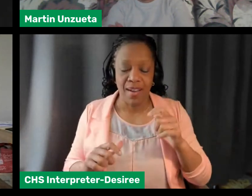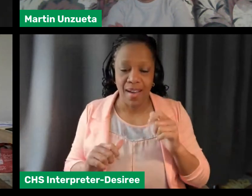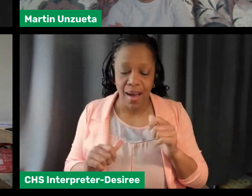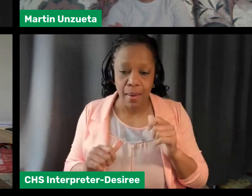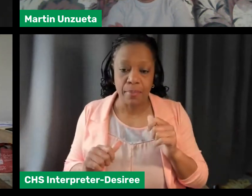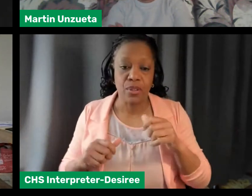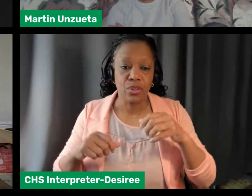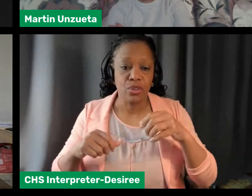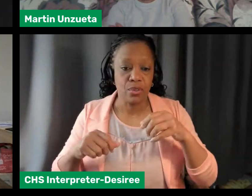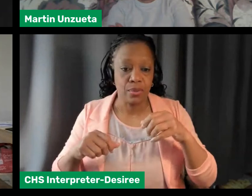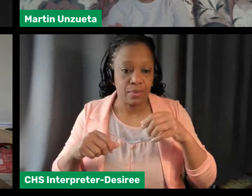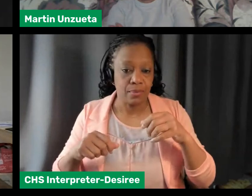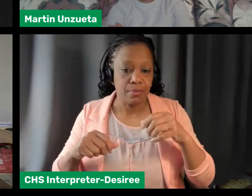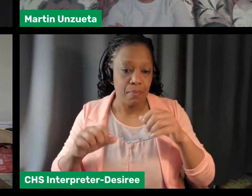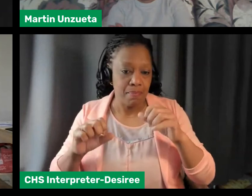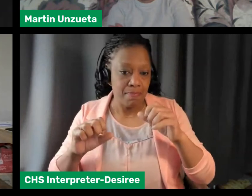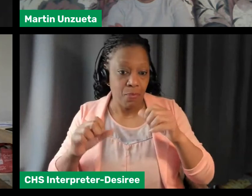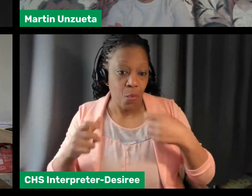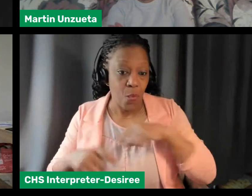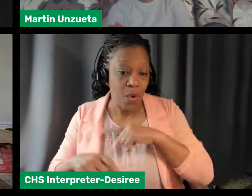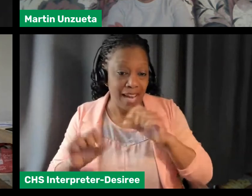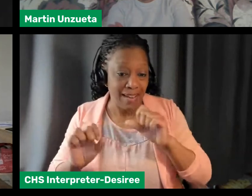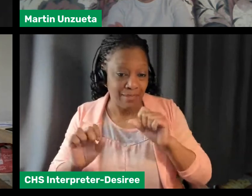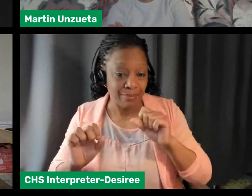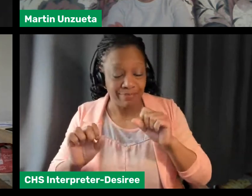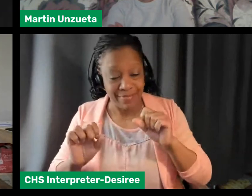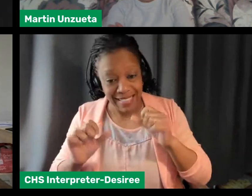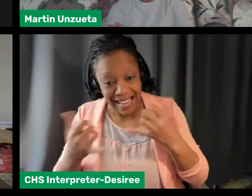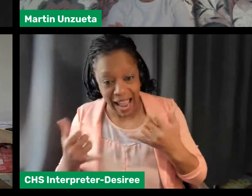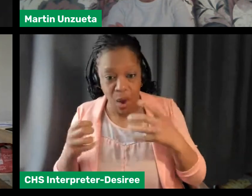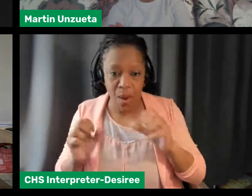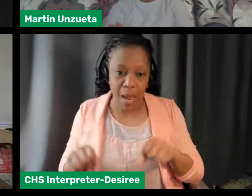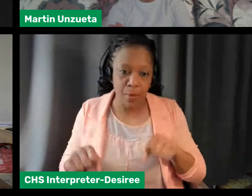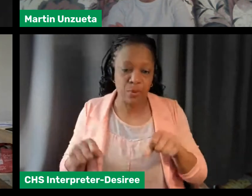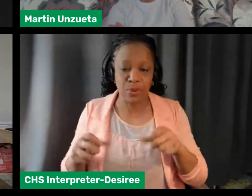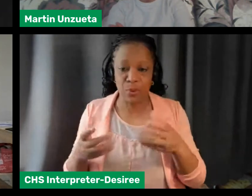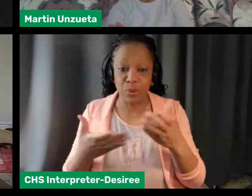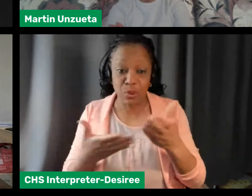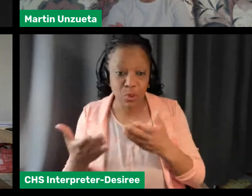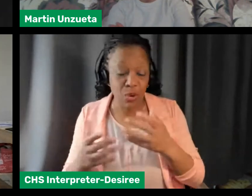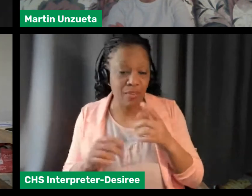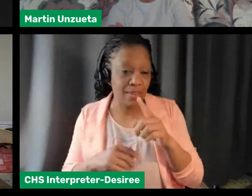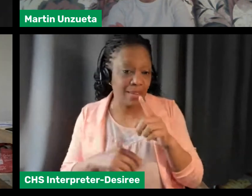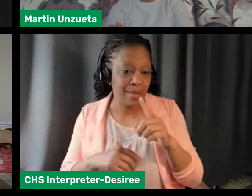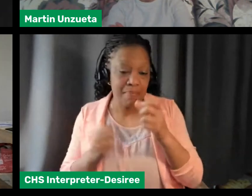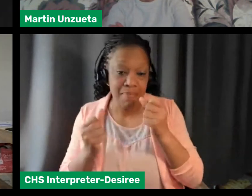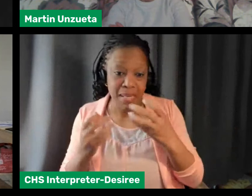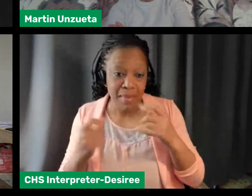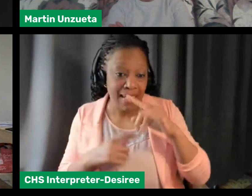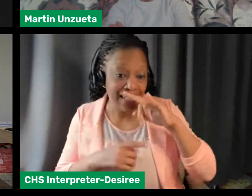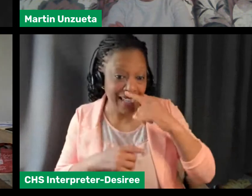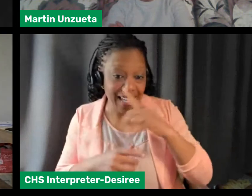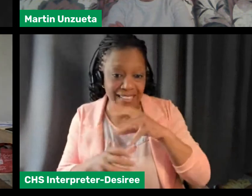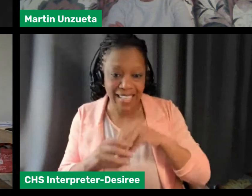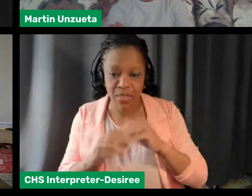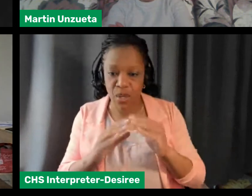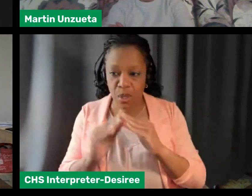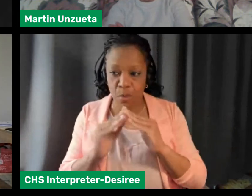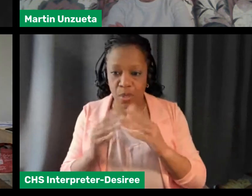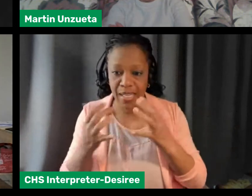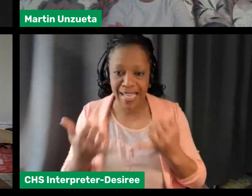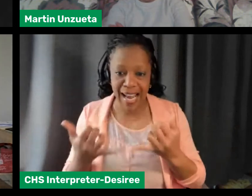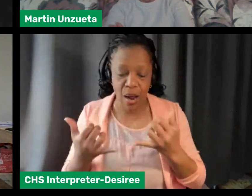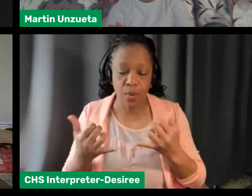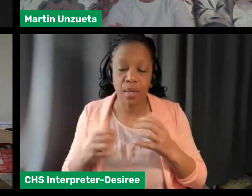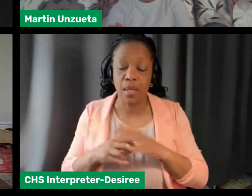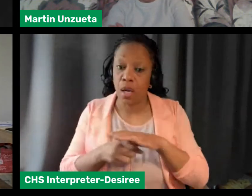the needs of hundreds of kids in our own communities now. The locations are